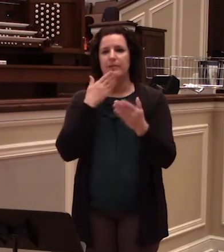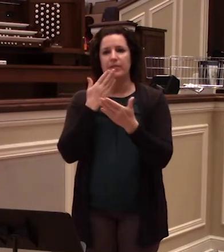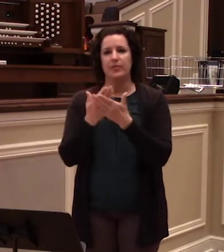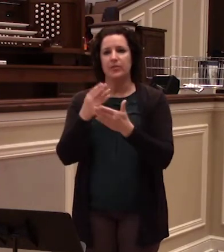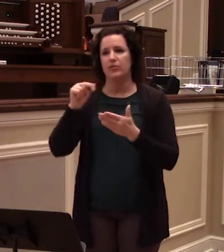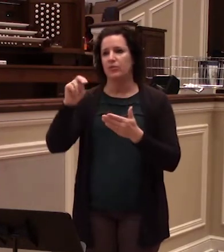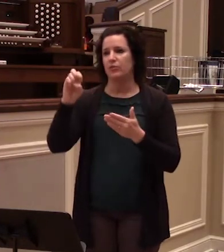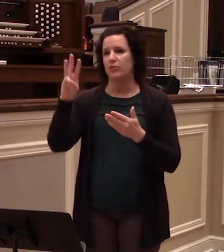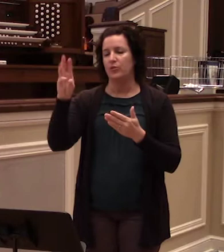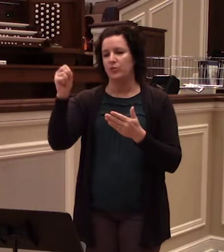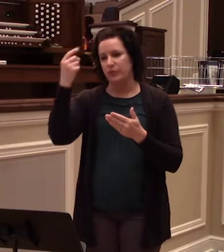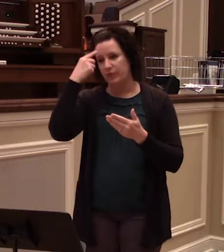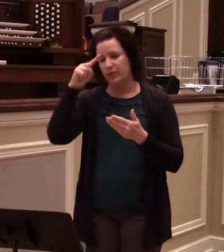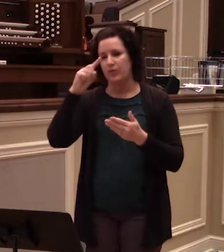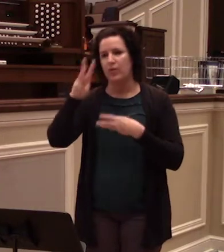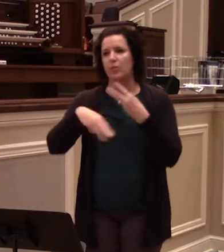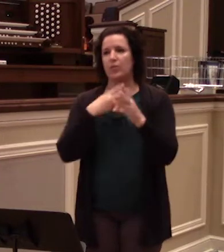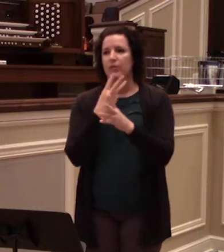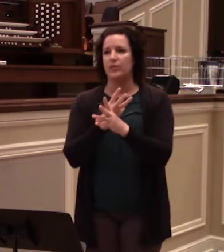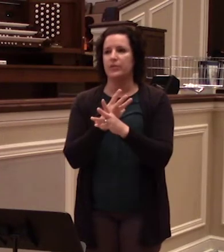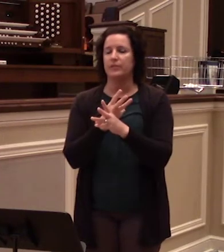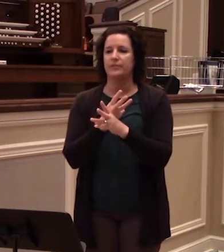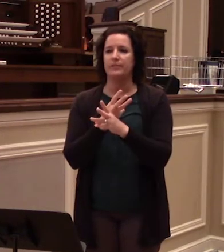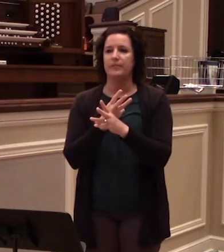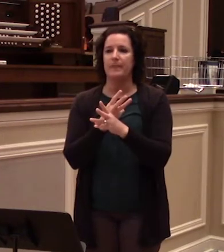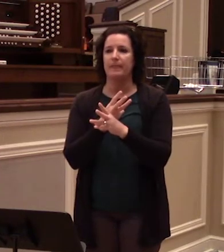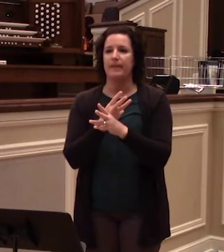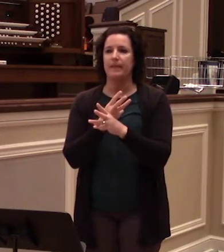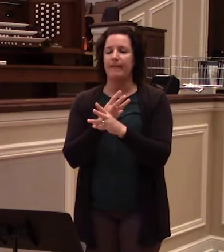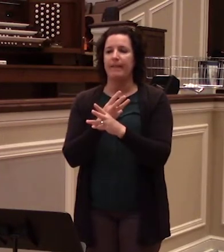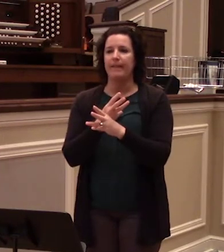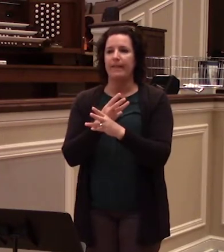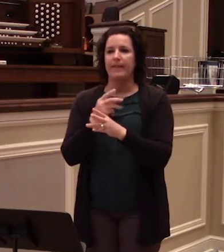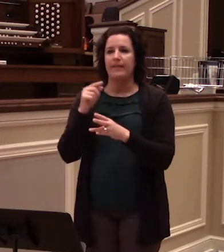world. The Nunc dimittis is the liturgy